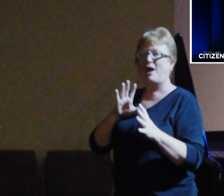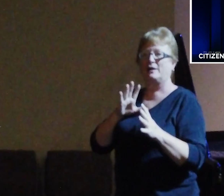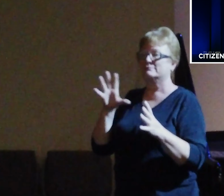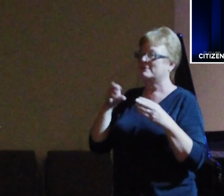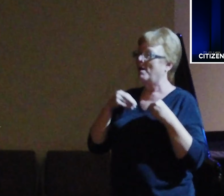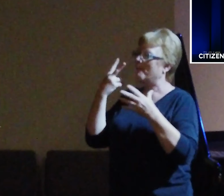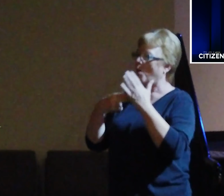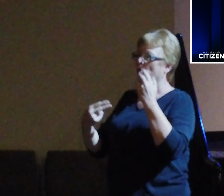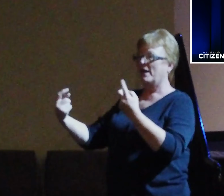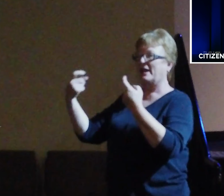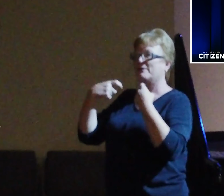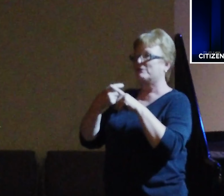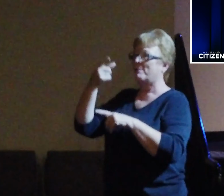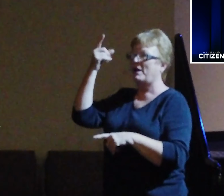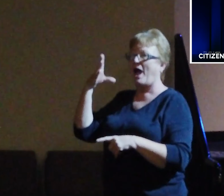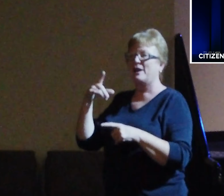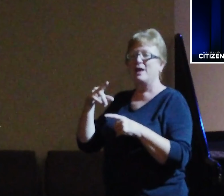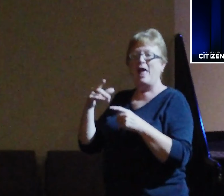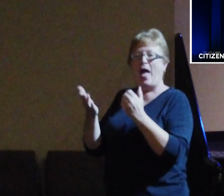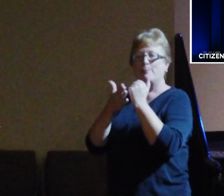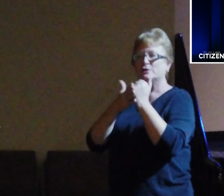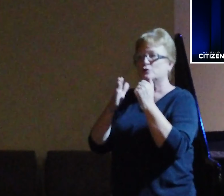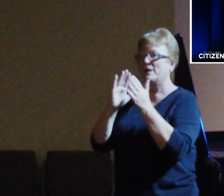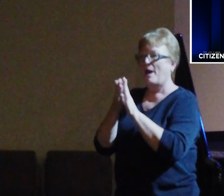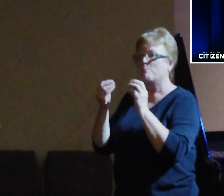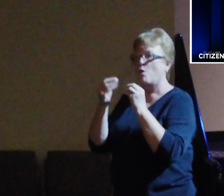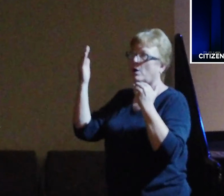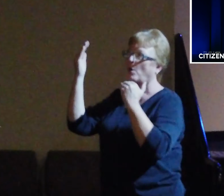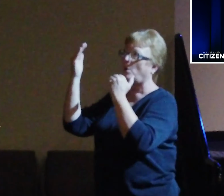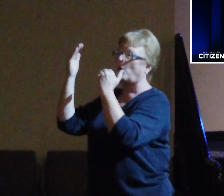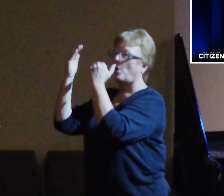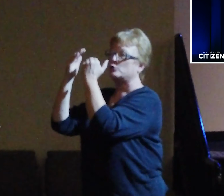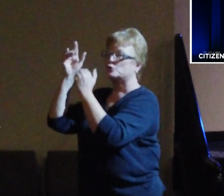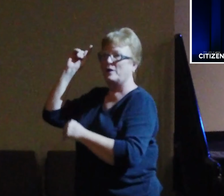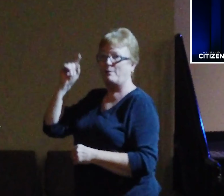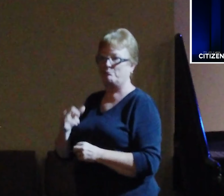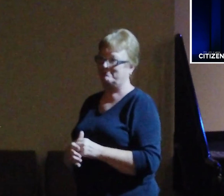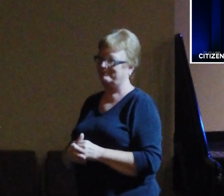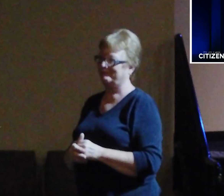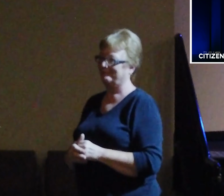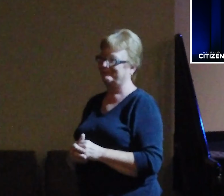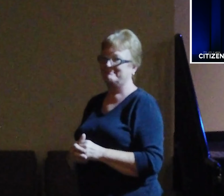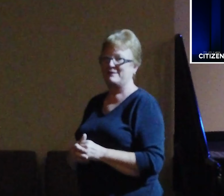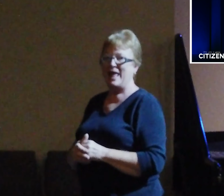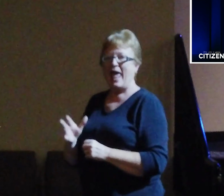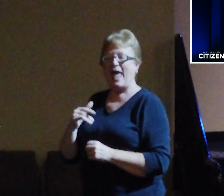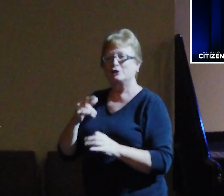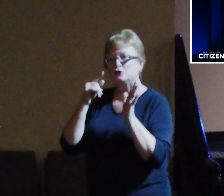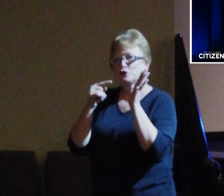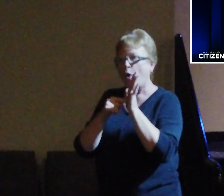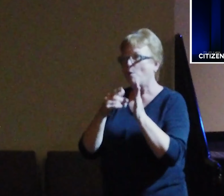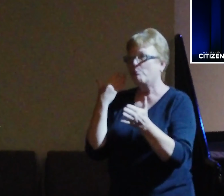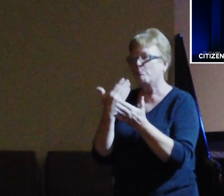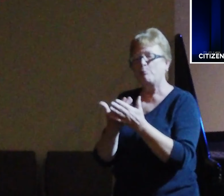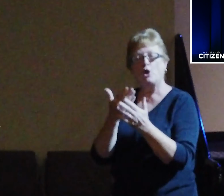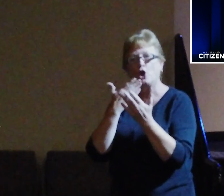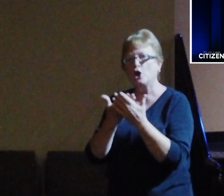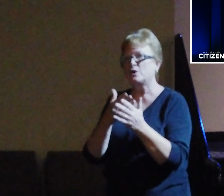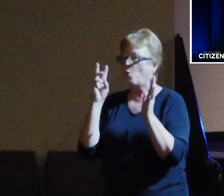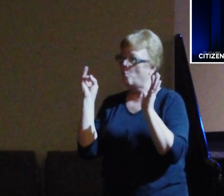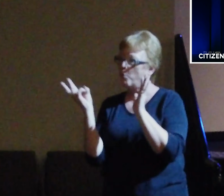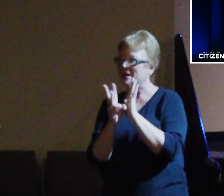gifts from God that draw us closer to him and bring in an undeniable witness of the worthiness